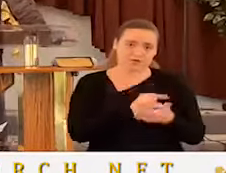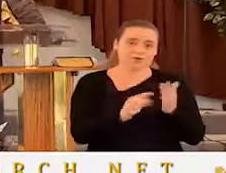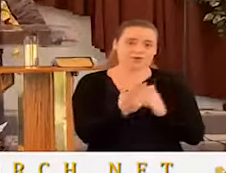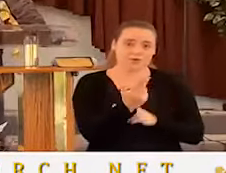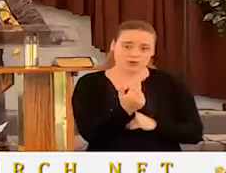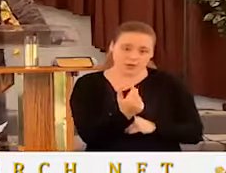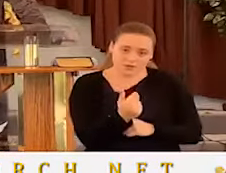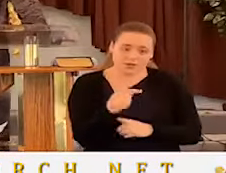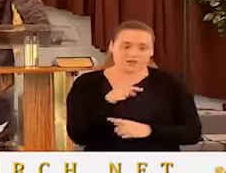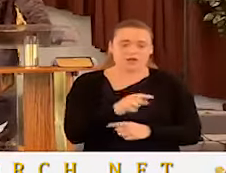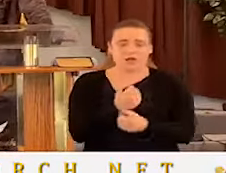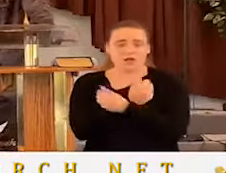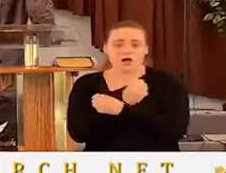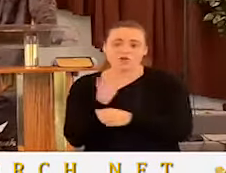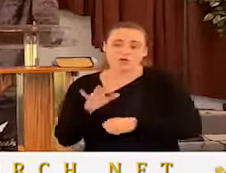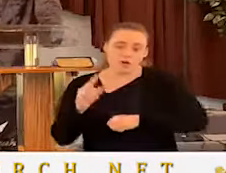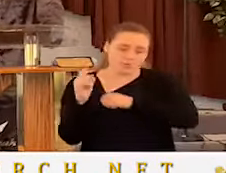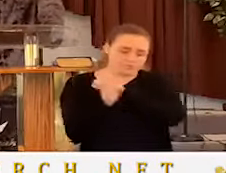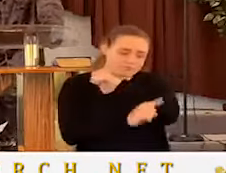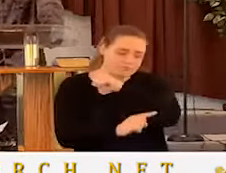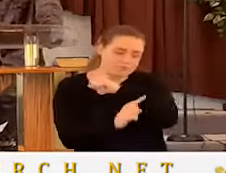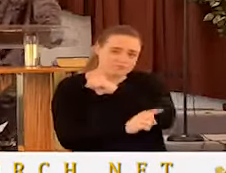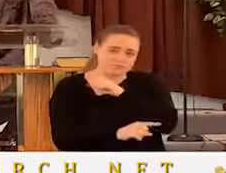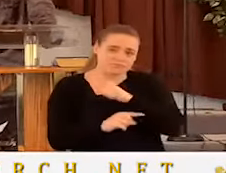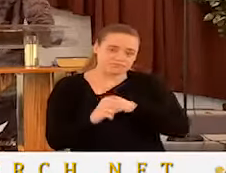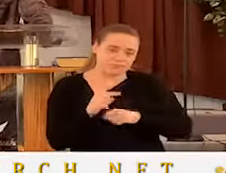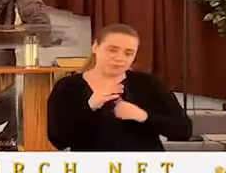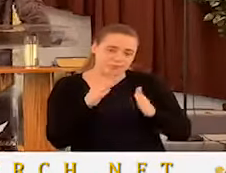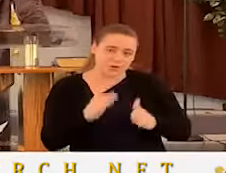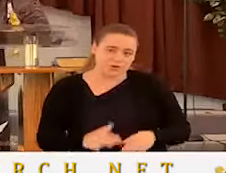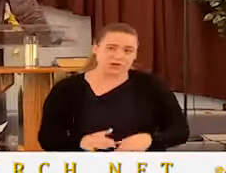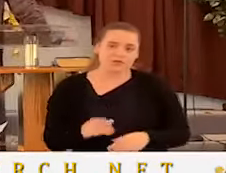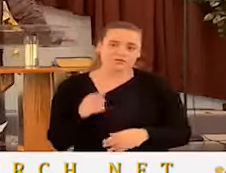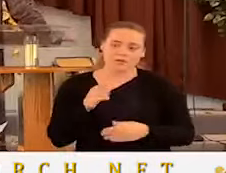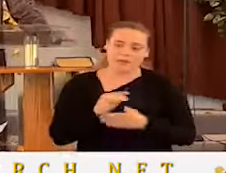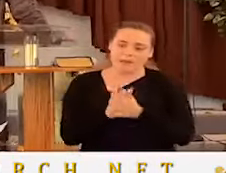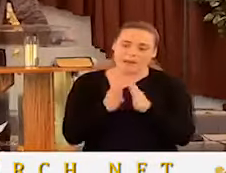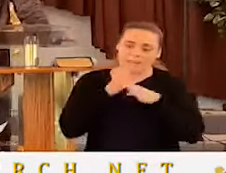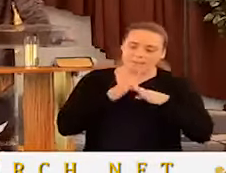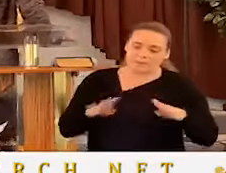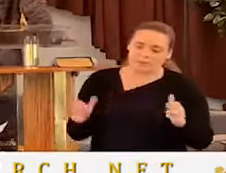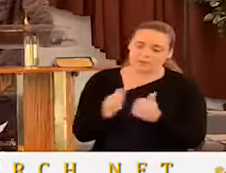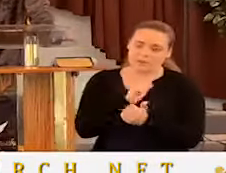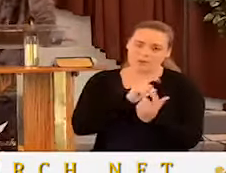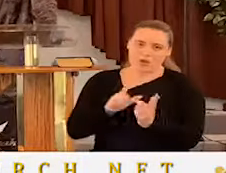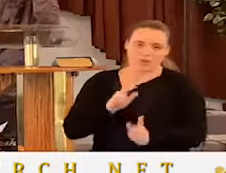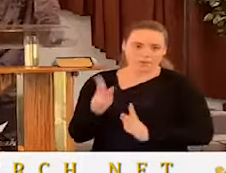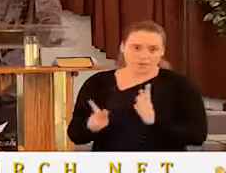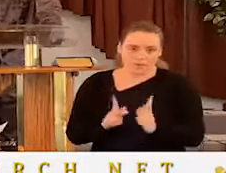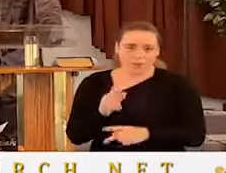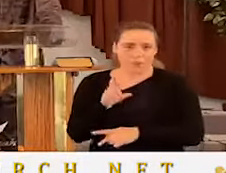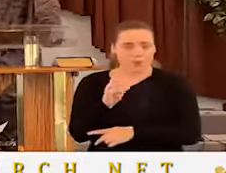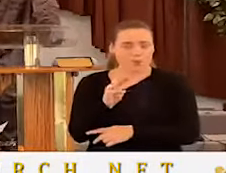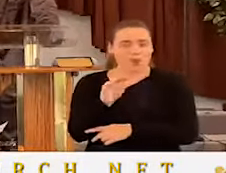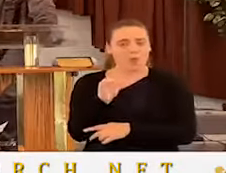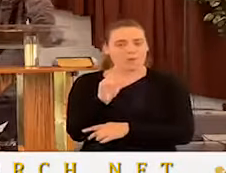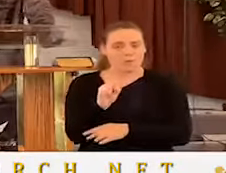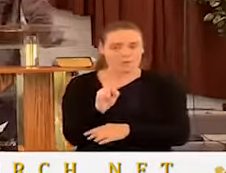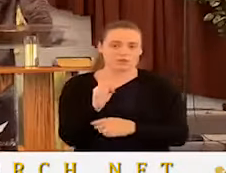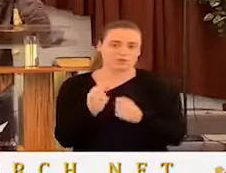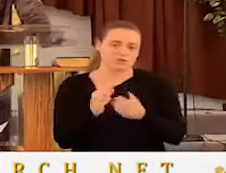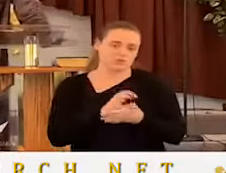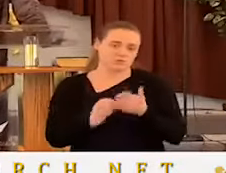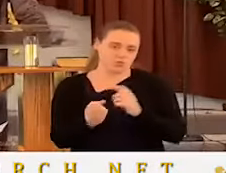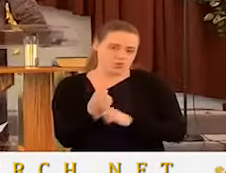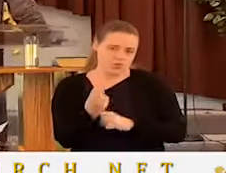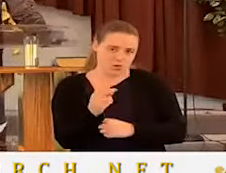persecutor. Romans 12 and verse 4. Be at peace with everybody. Romans 12 and 17. Don't seek